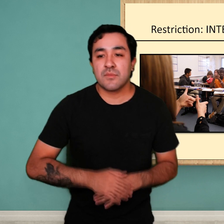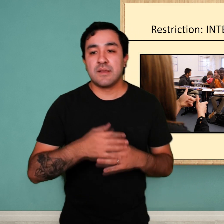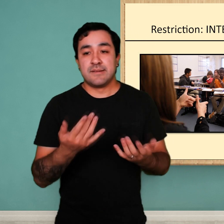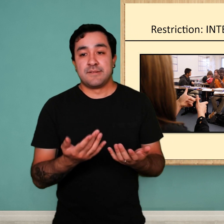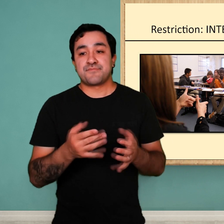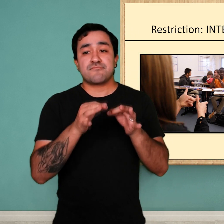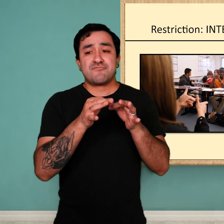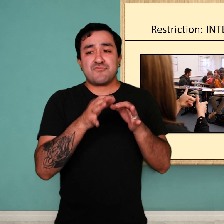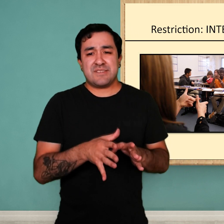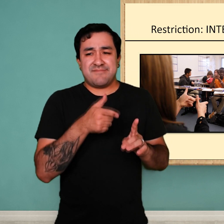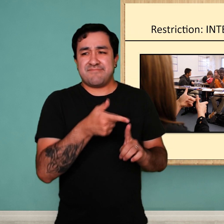student's education.